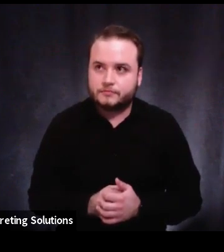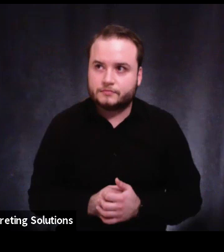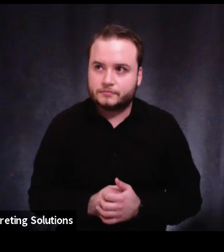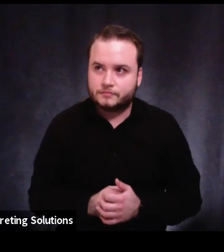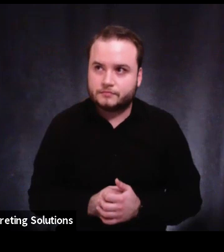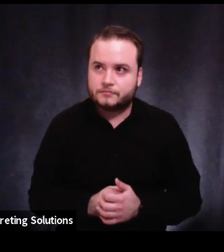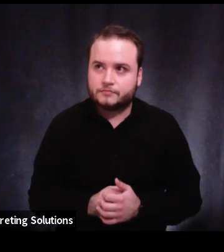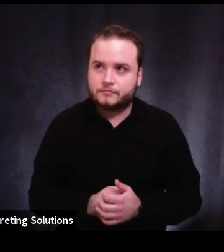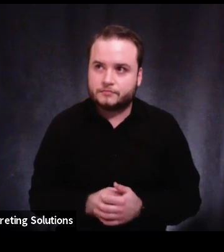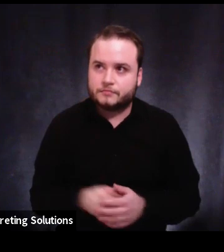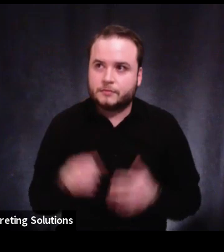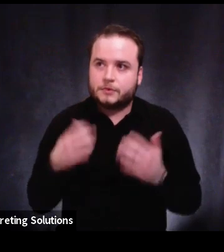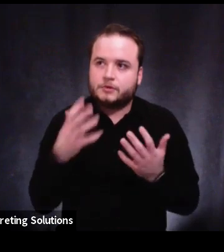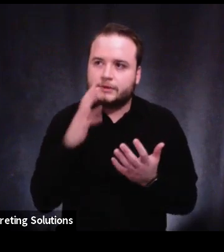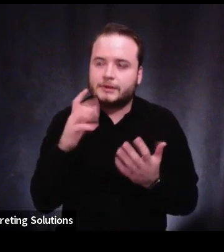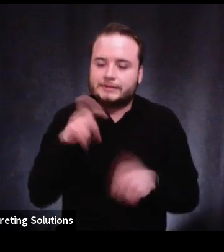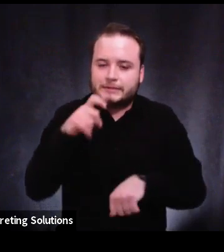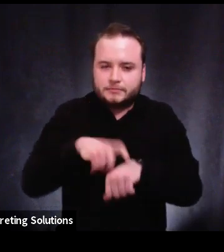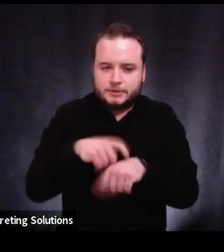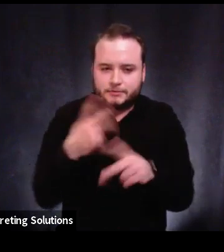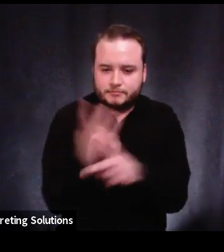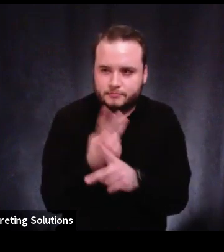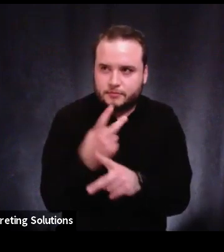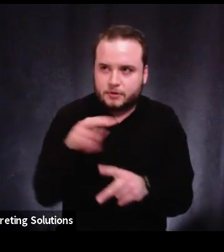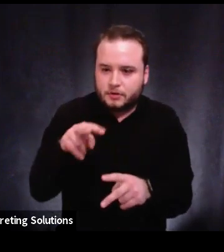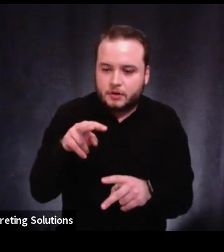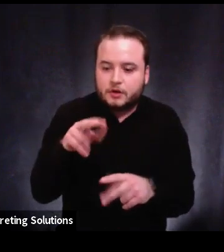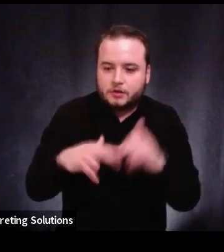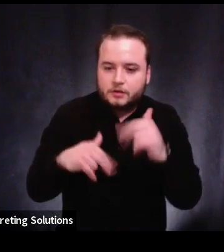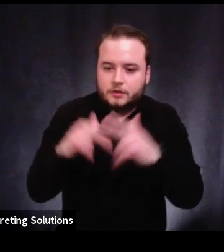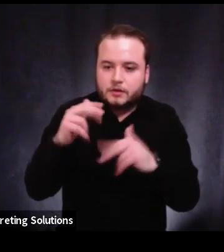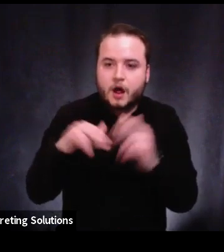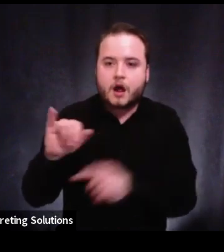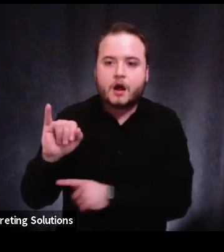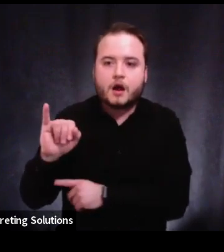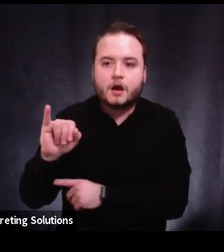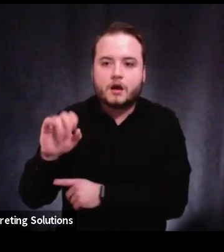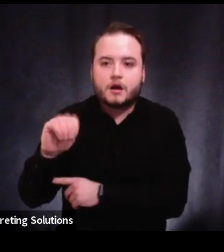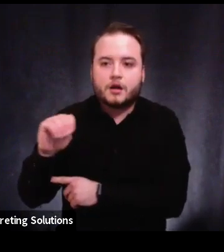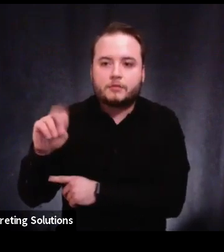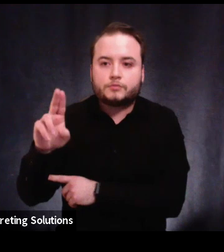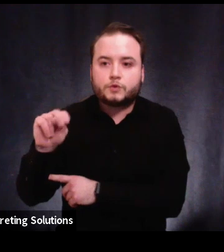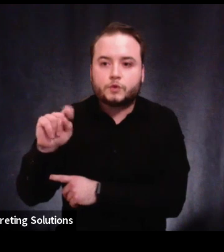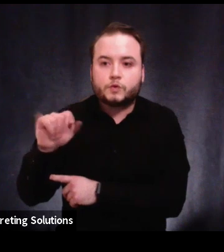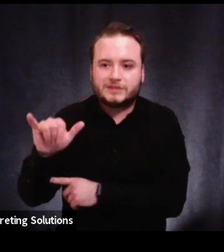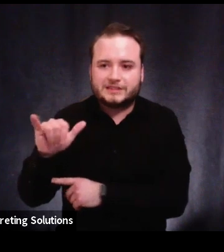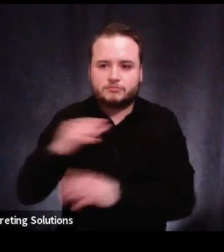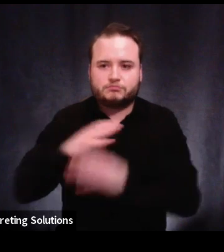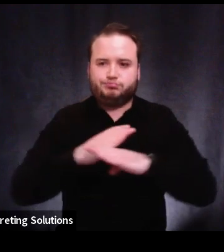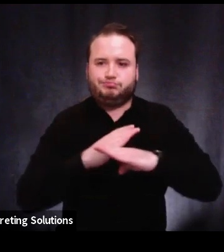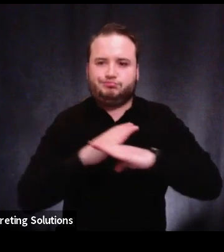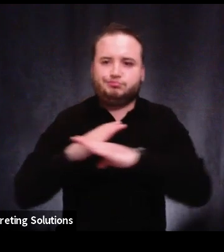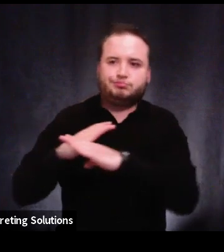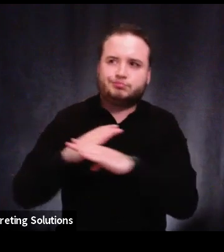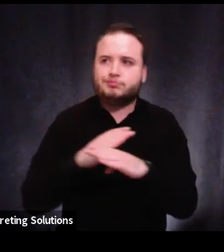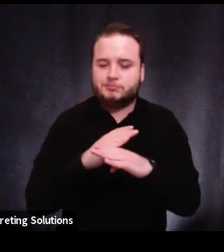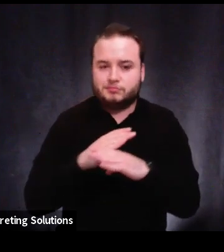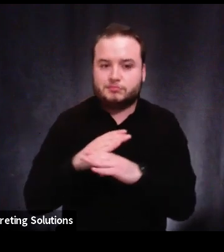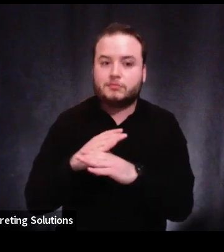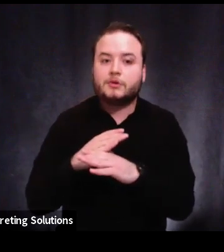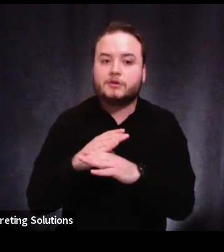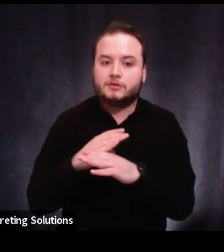immunity to build up in the population, the so-called herd immunity that you always hear us talking about, and it's going to take quite some time before